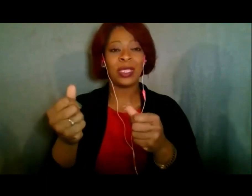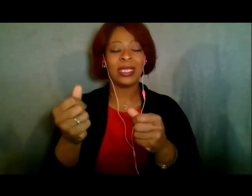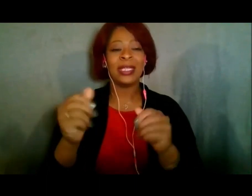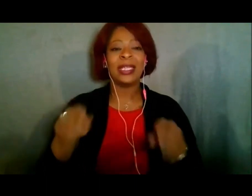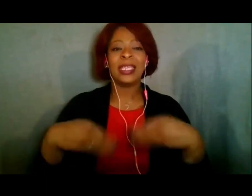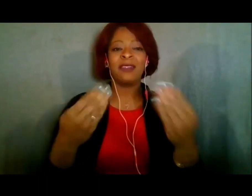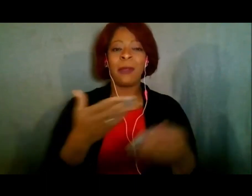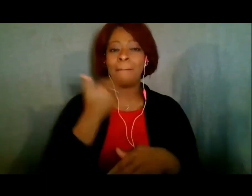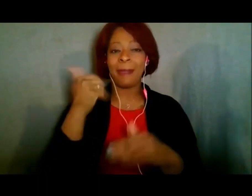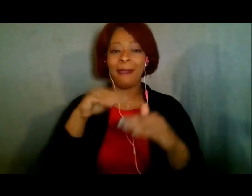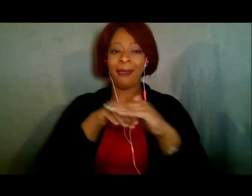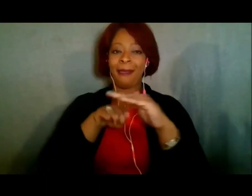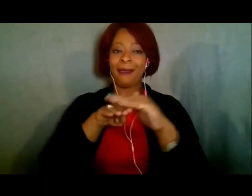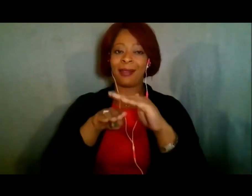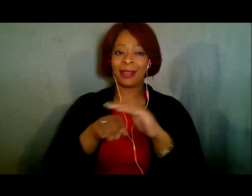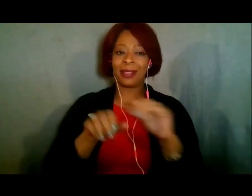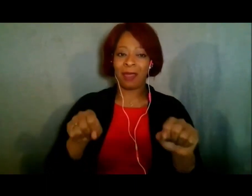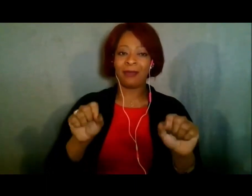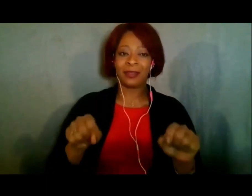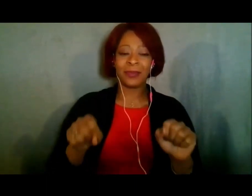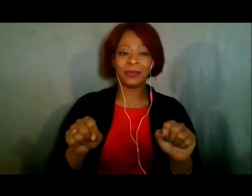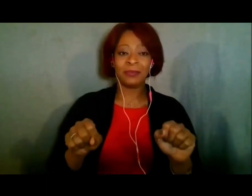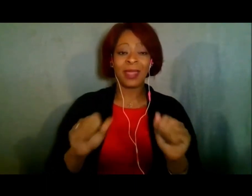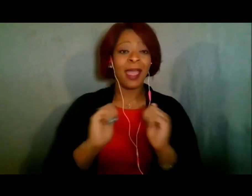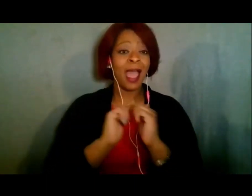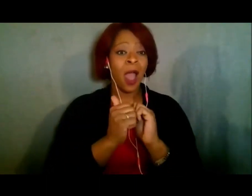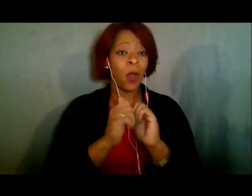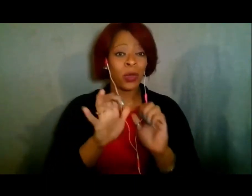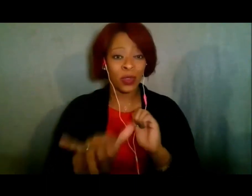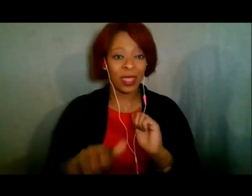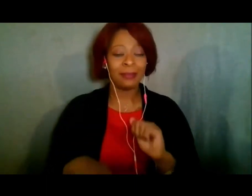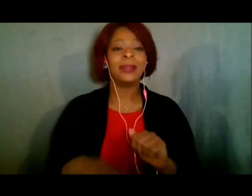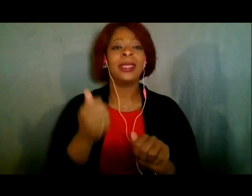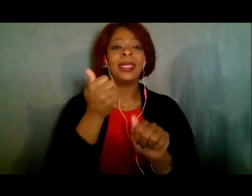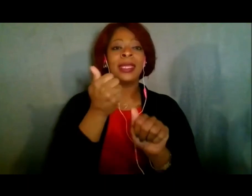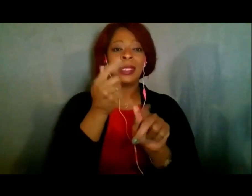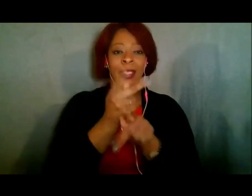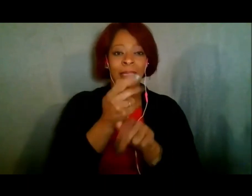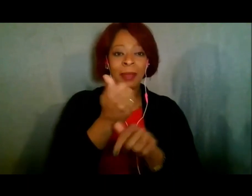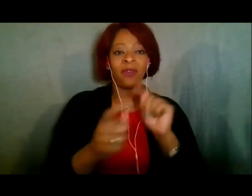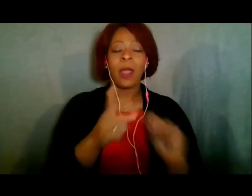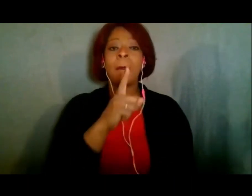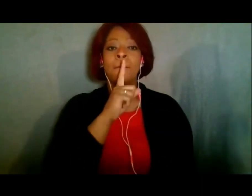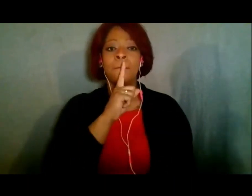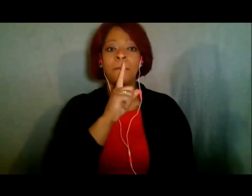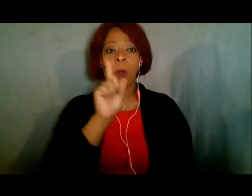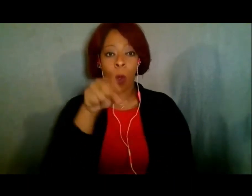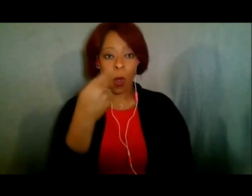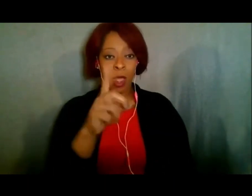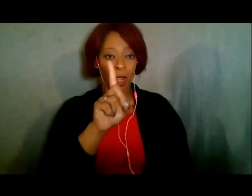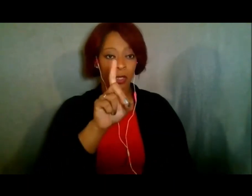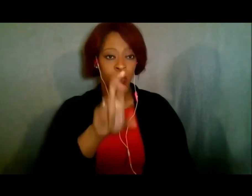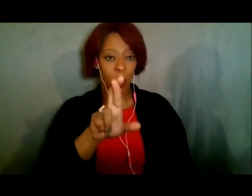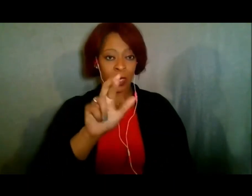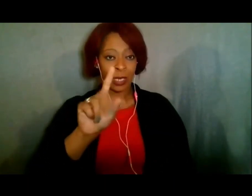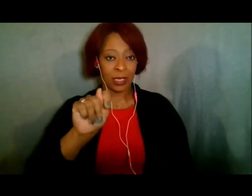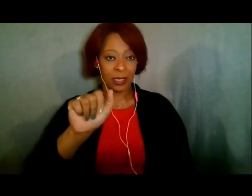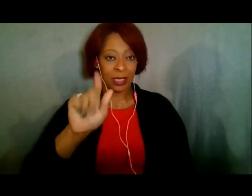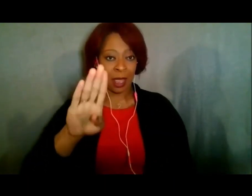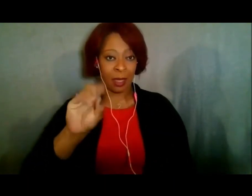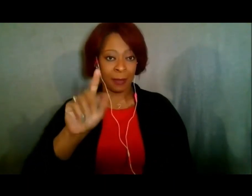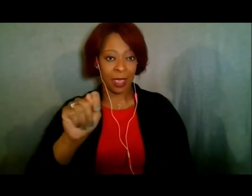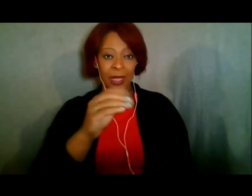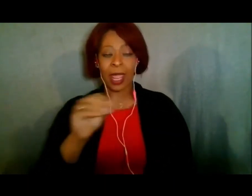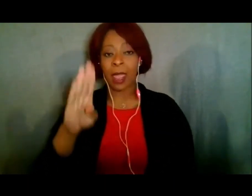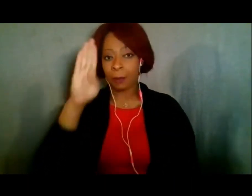best access possible. So to do that, we're keeping everybody muted except for Dr. Talbot and Brenda. And we're